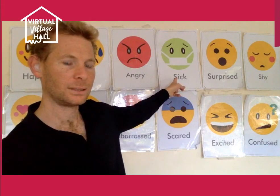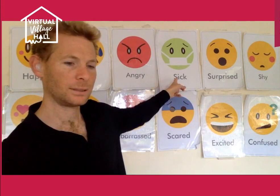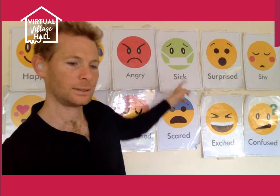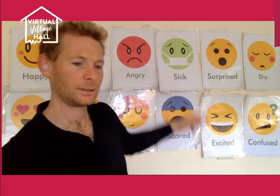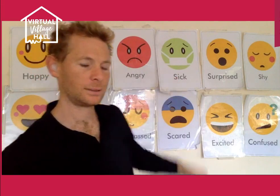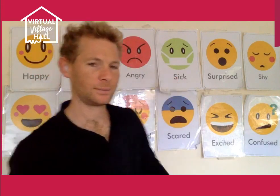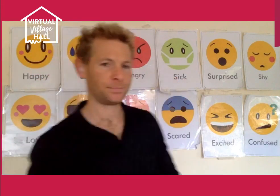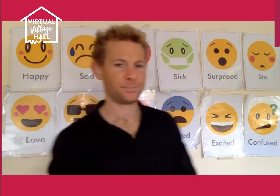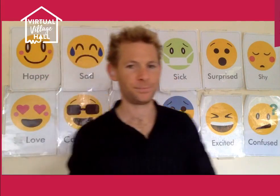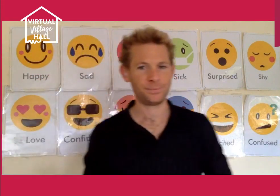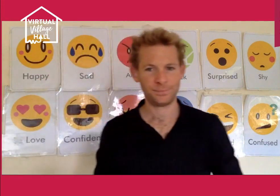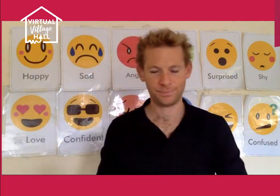Sick.